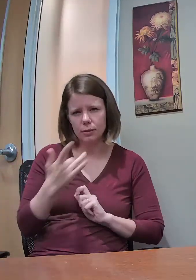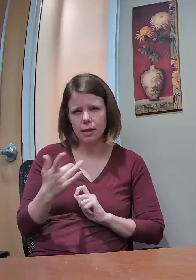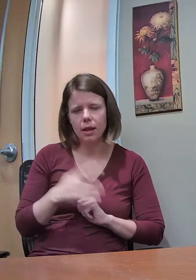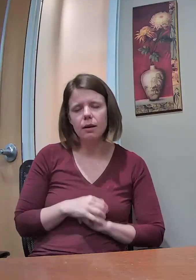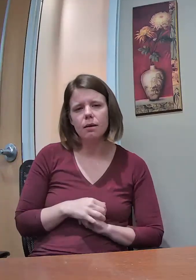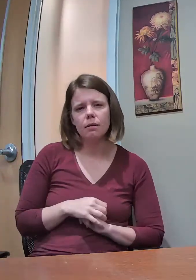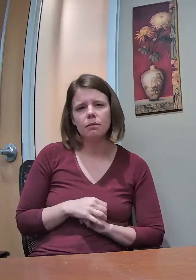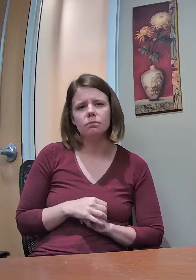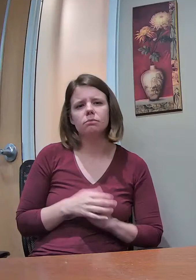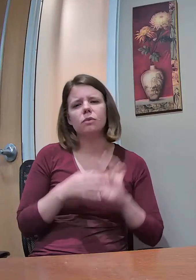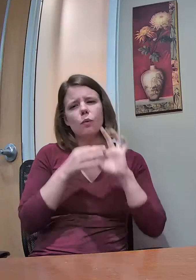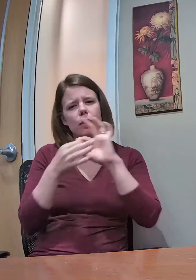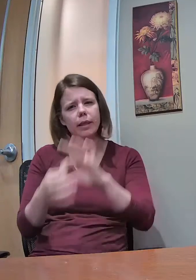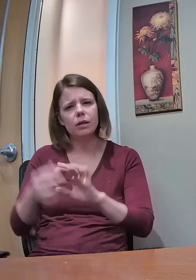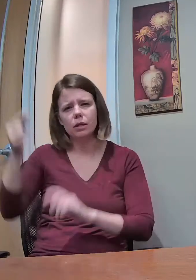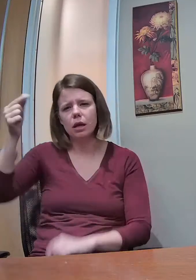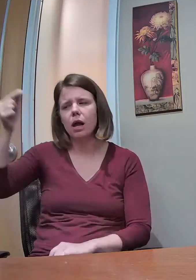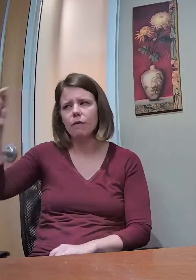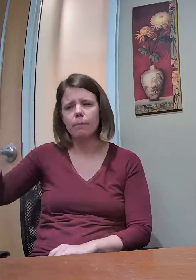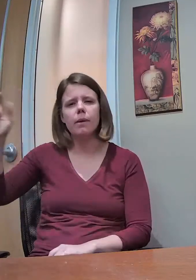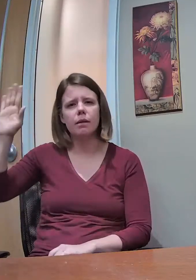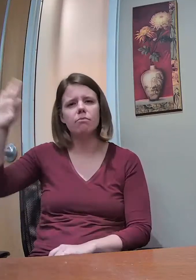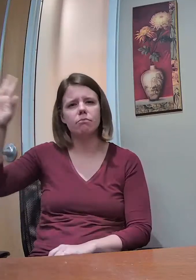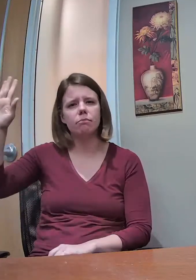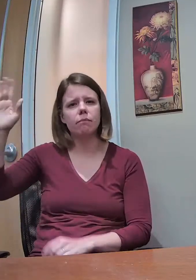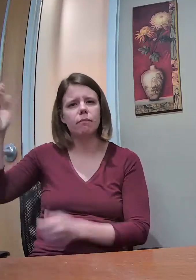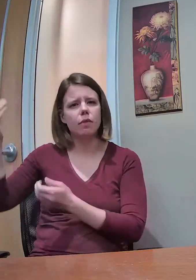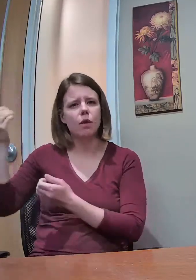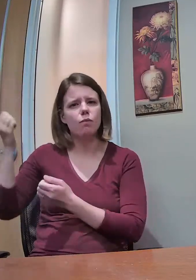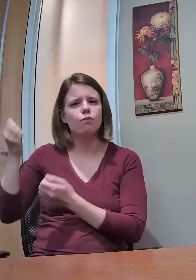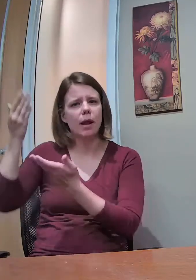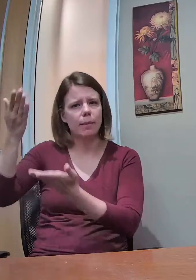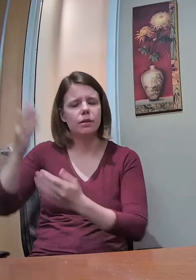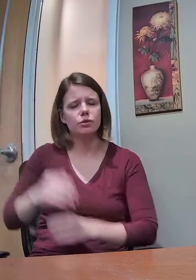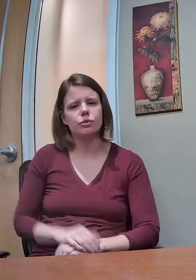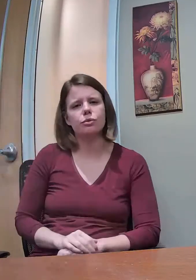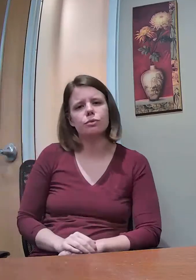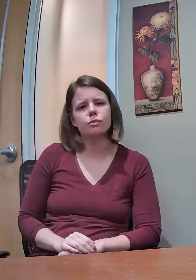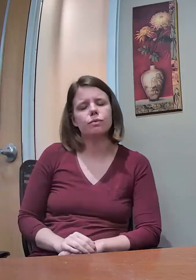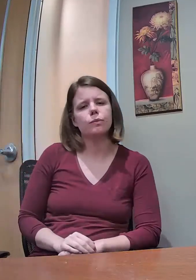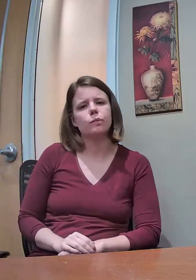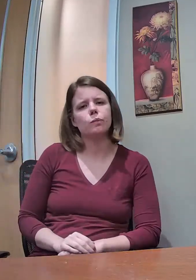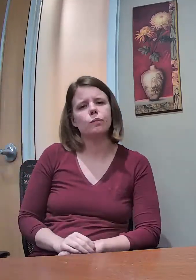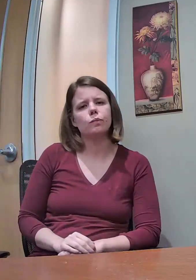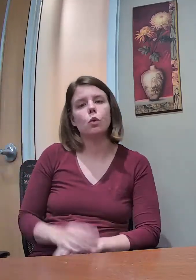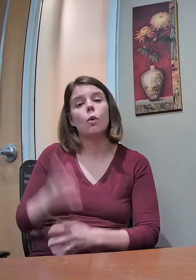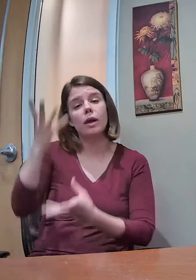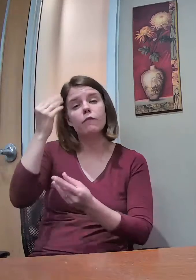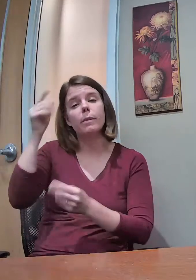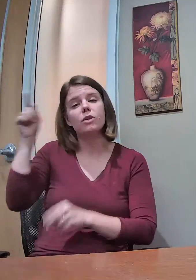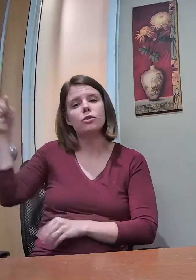what the Ministry of Long-Term Care sends to us.